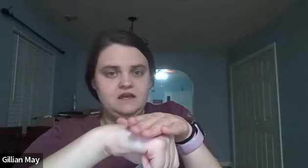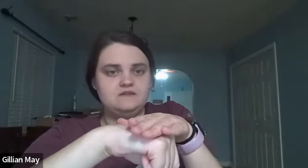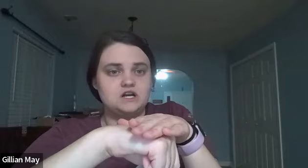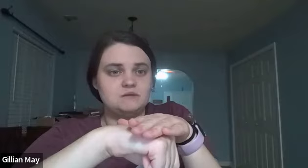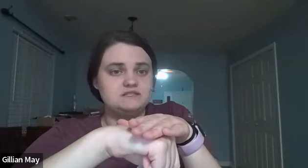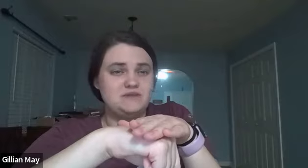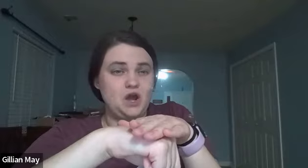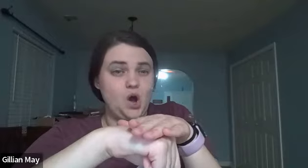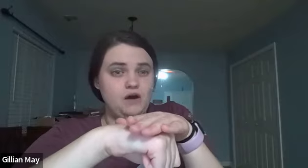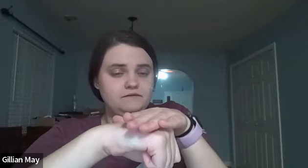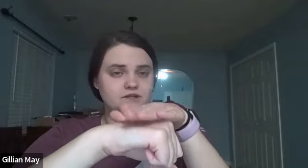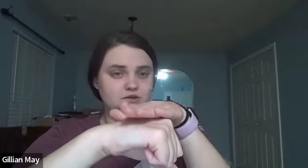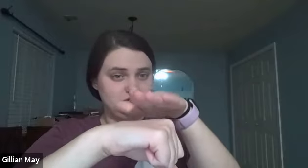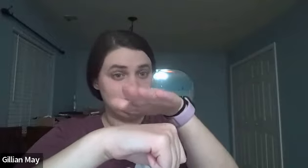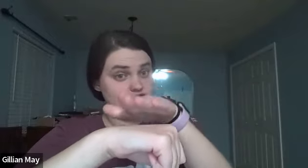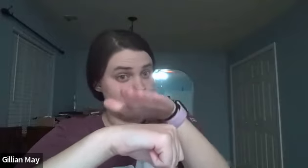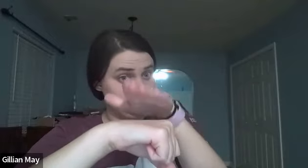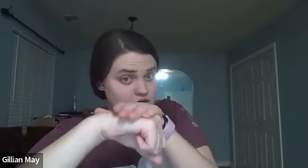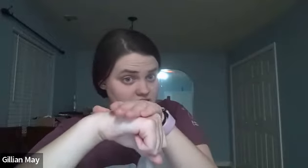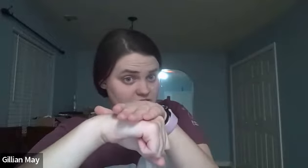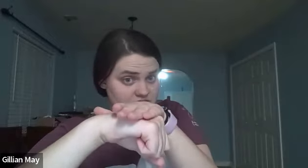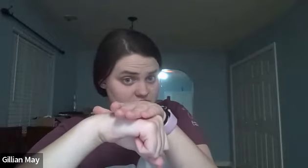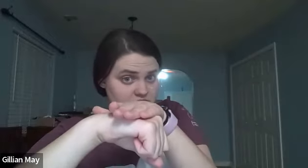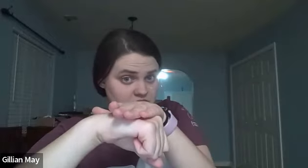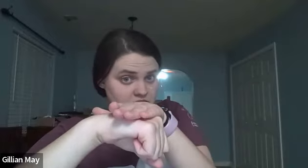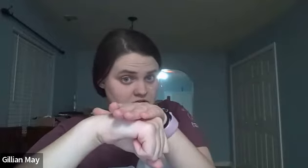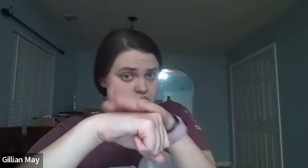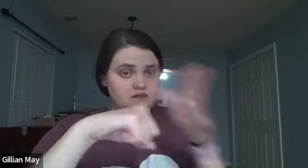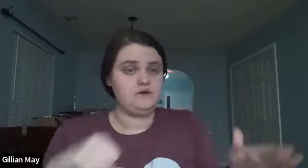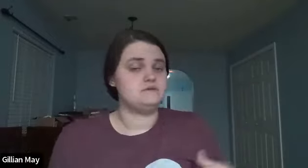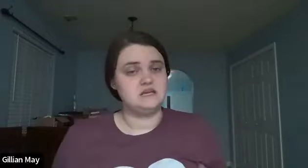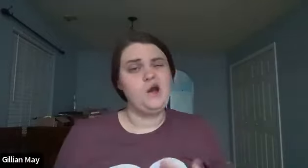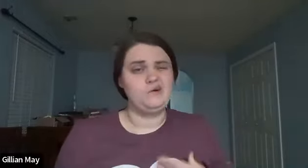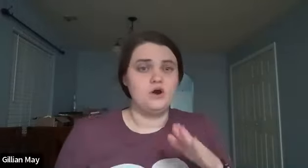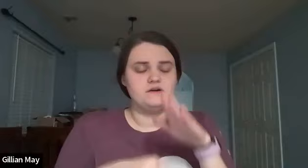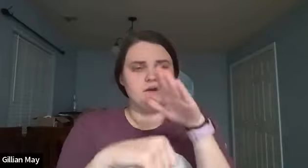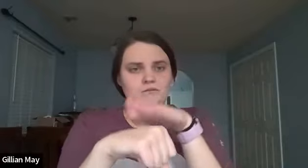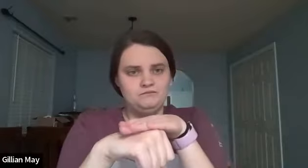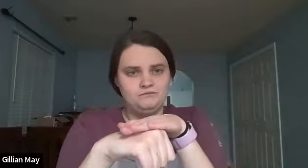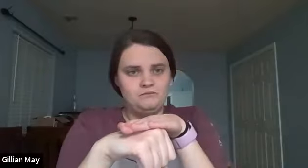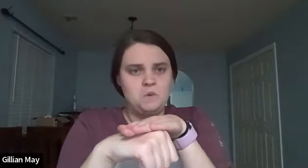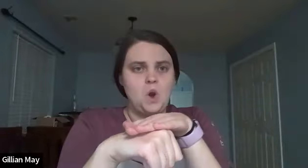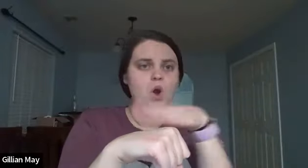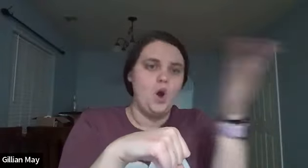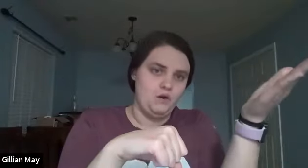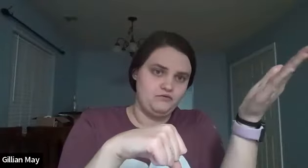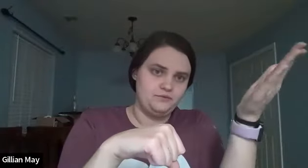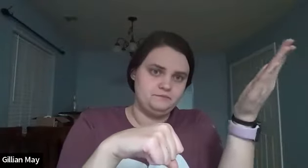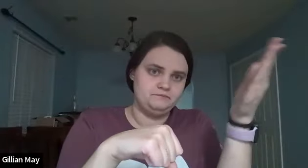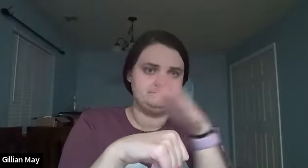If you're talking about something off, you would start in this position. So like if I was saying, oh, it's off, I go off.